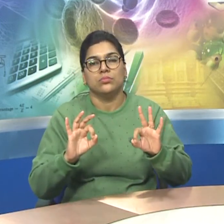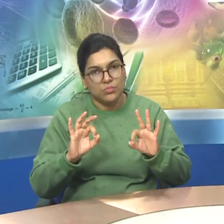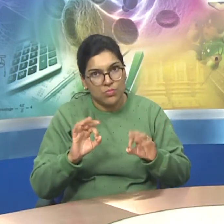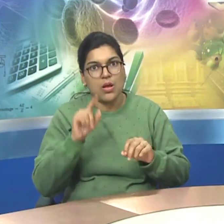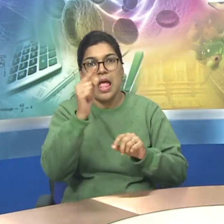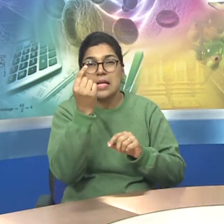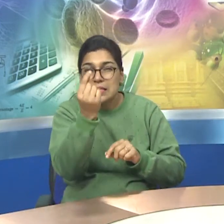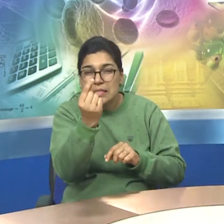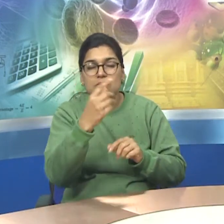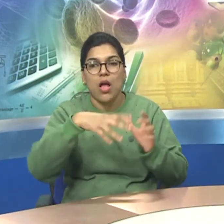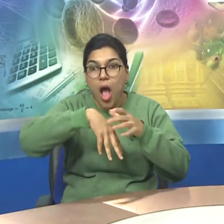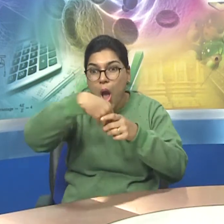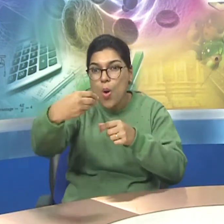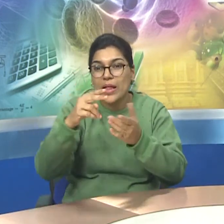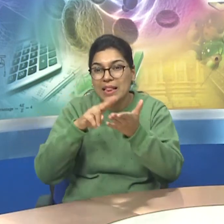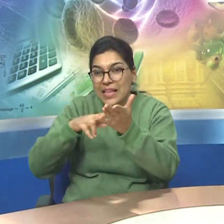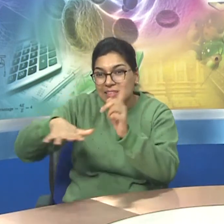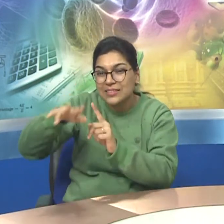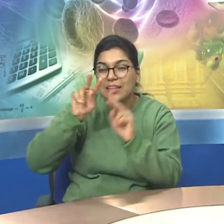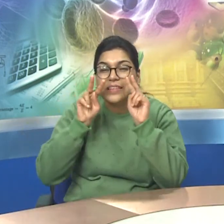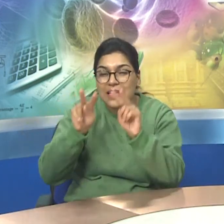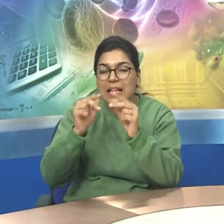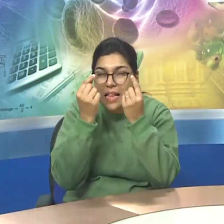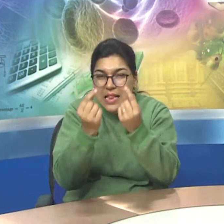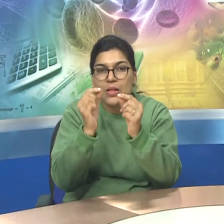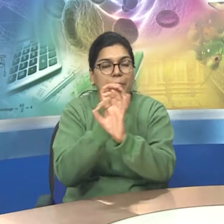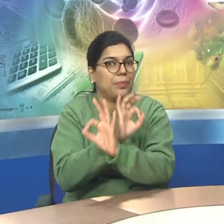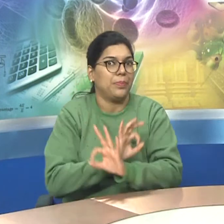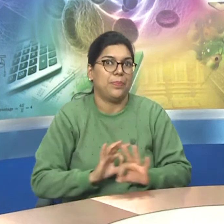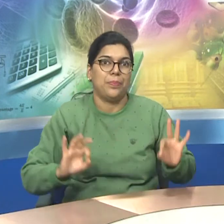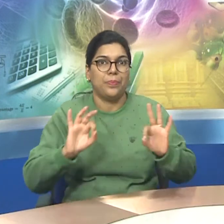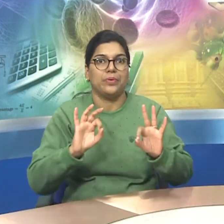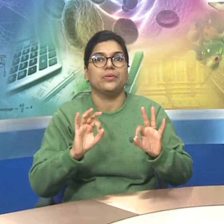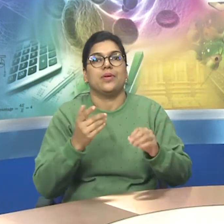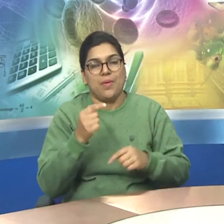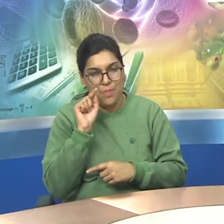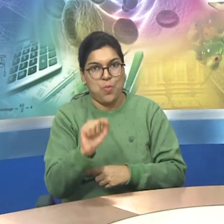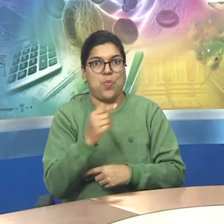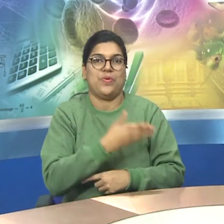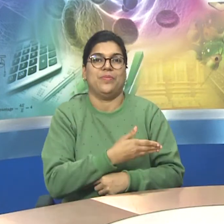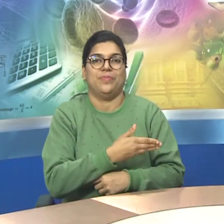And there is no free time.